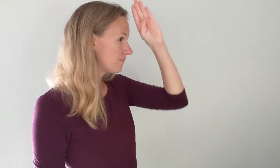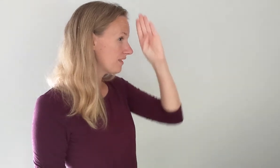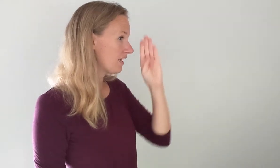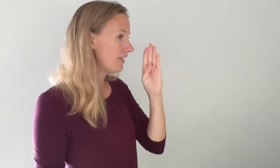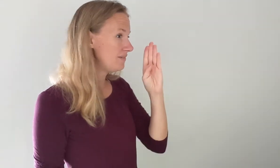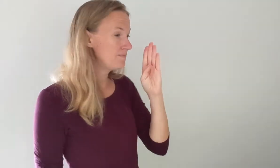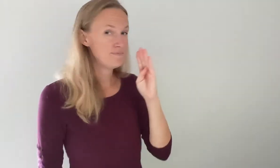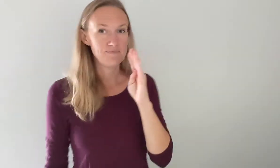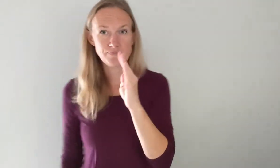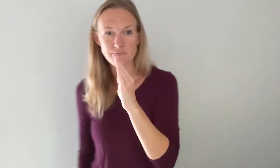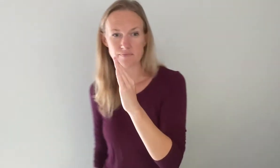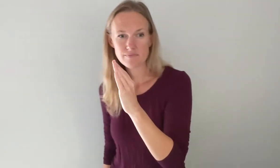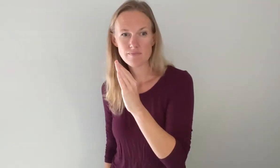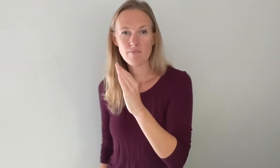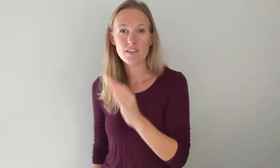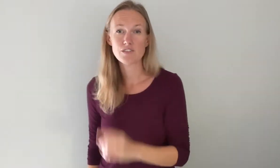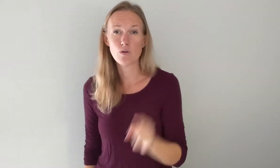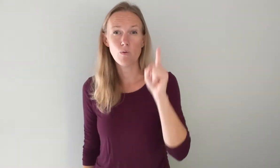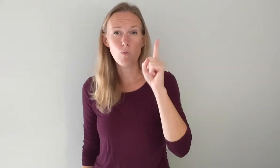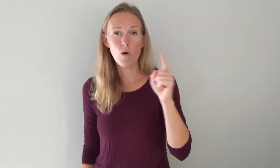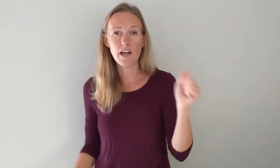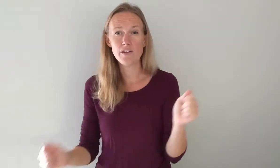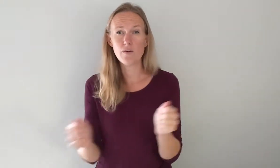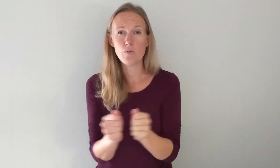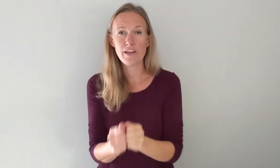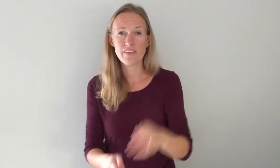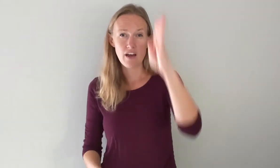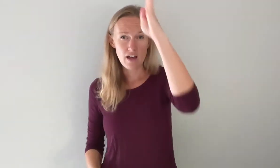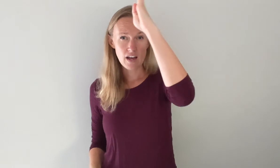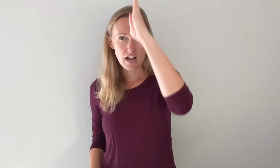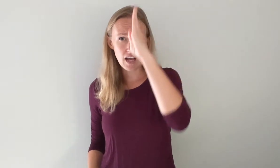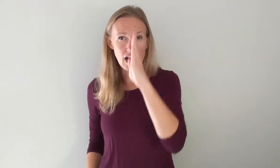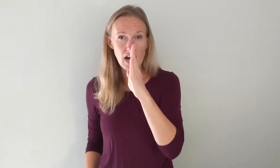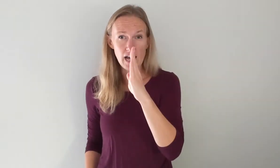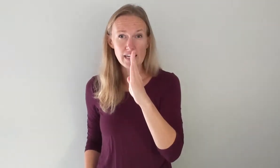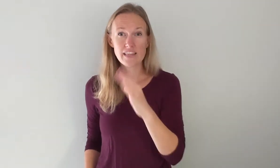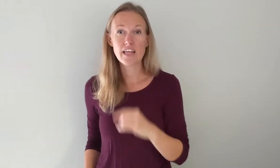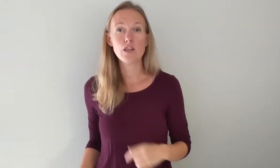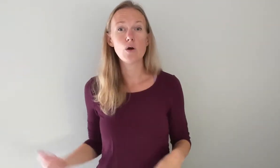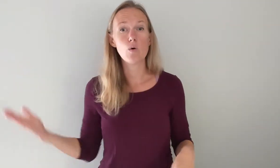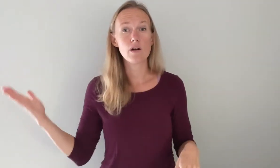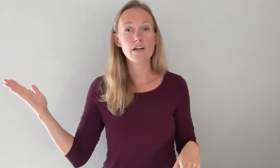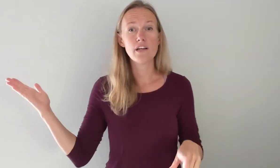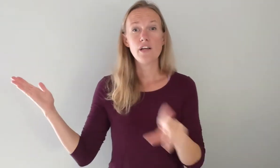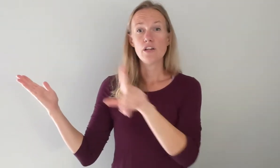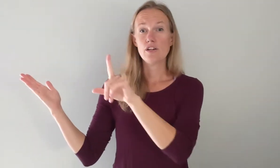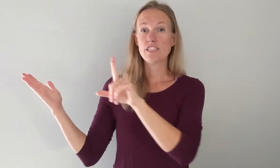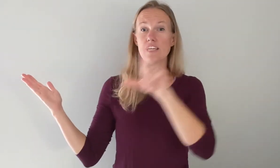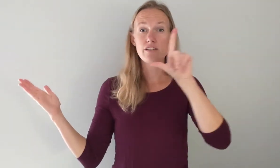Okay so one with God and then Lord you're taking your